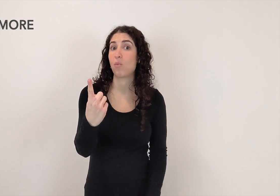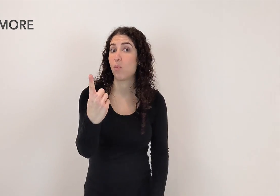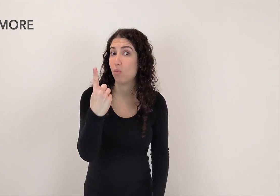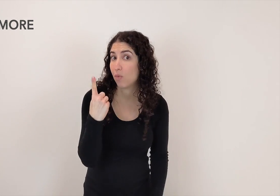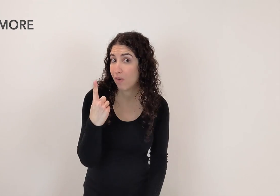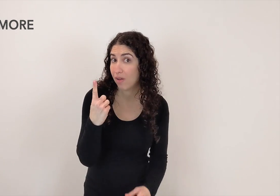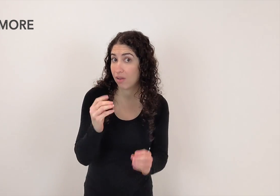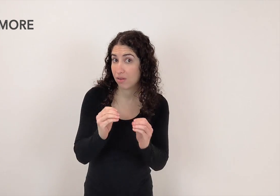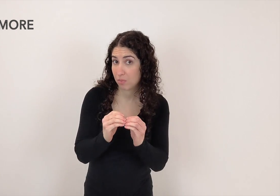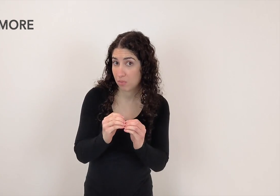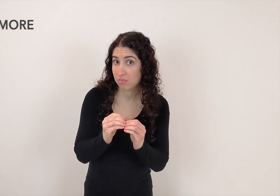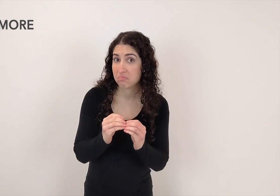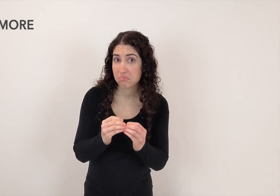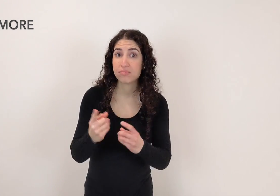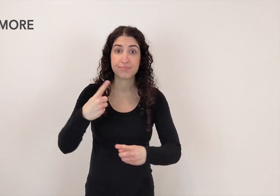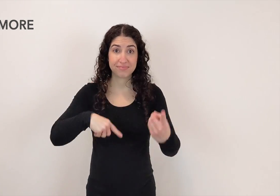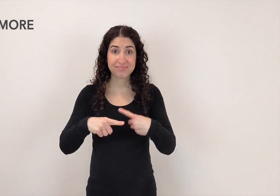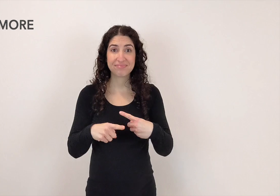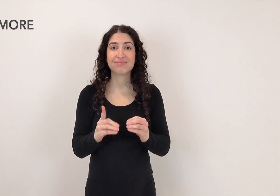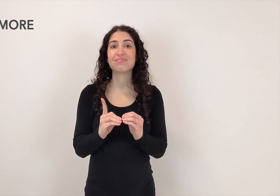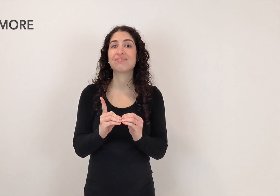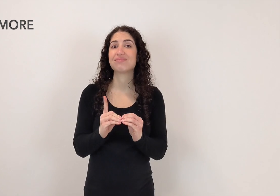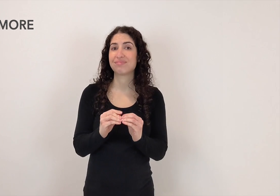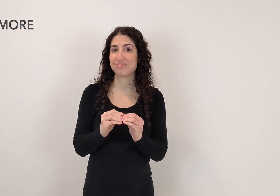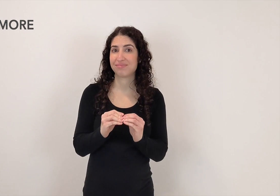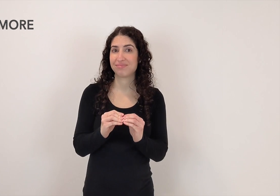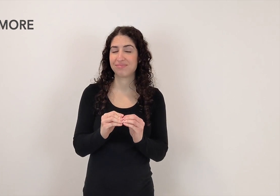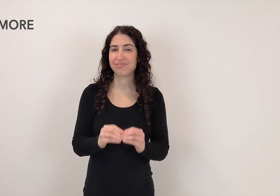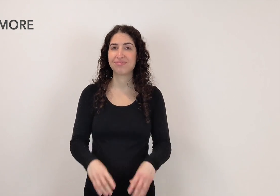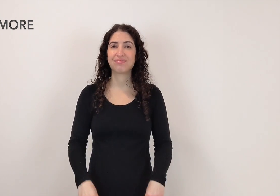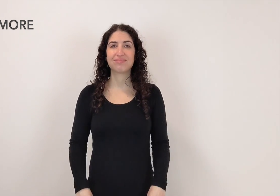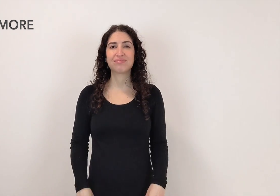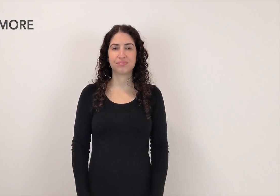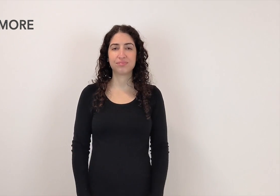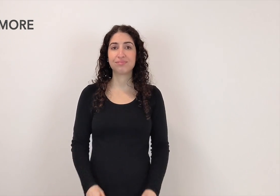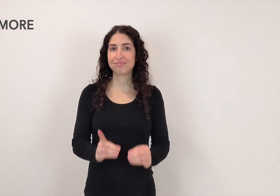If you want one more, you can sign one more.